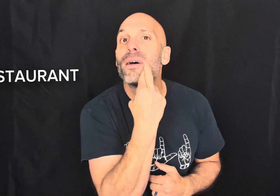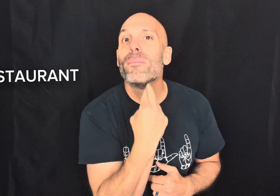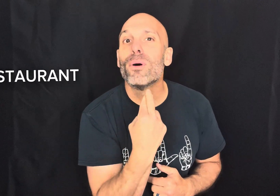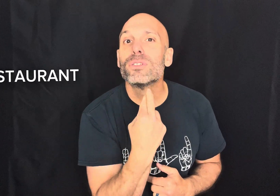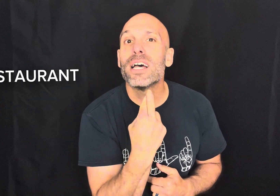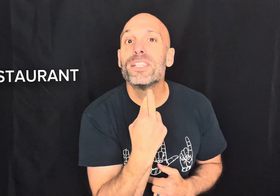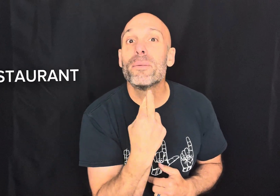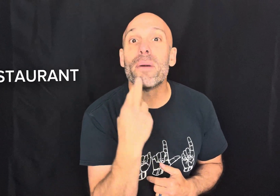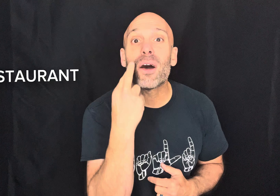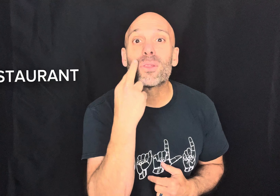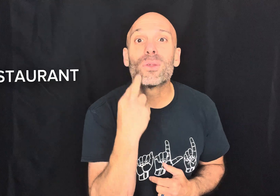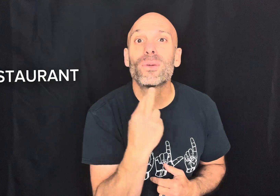both sides of the mouth.